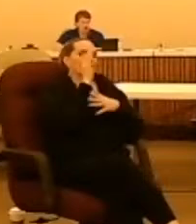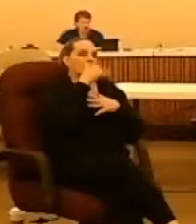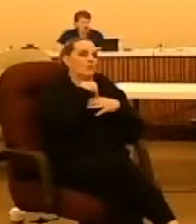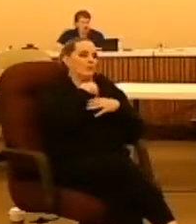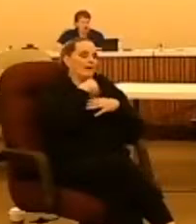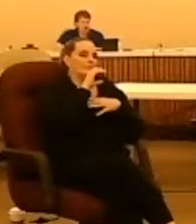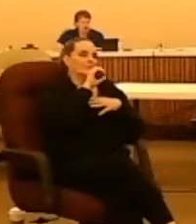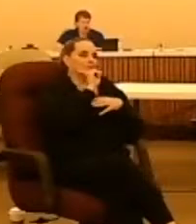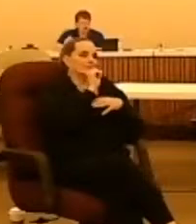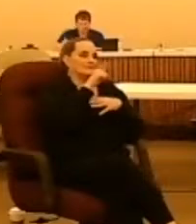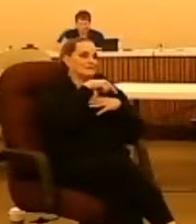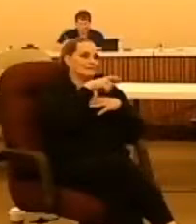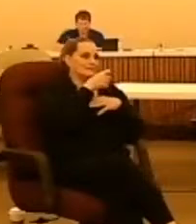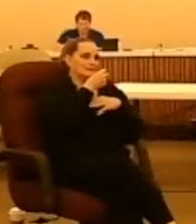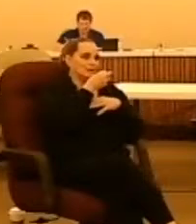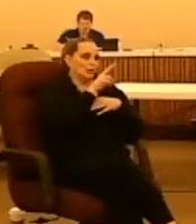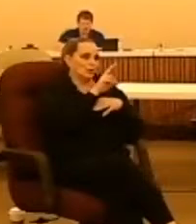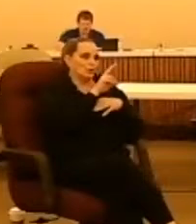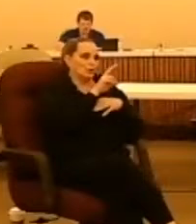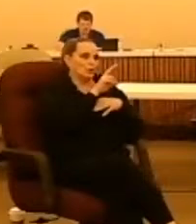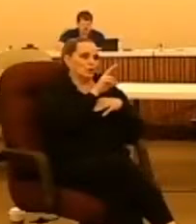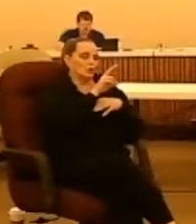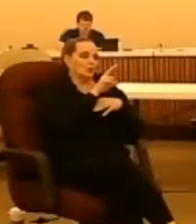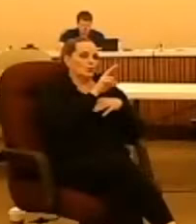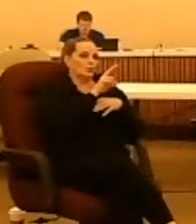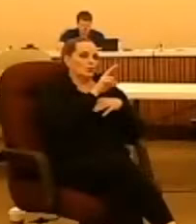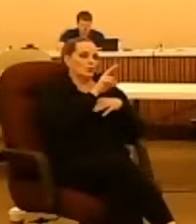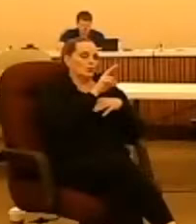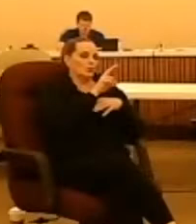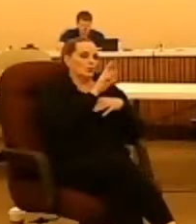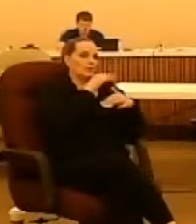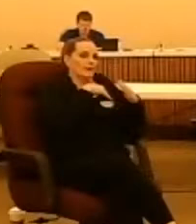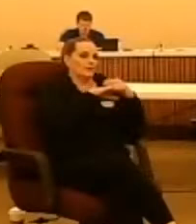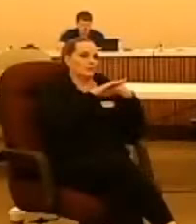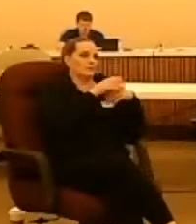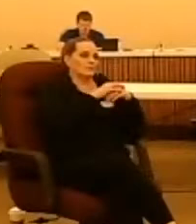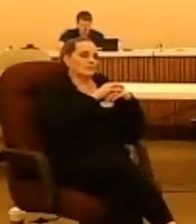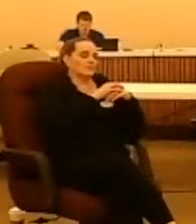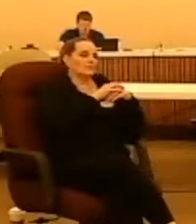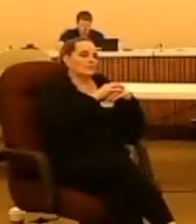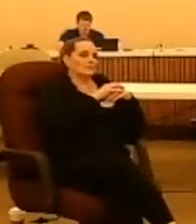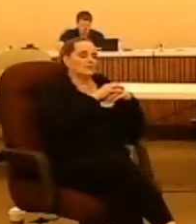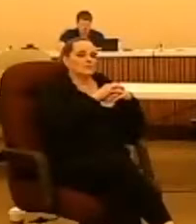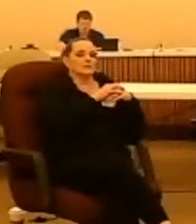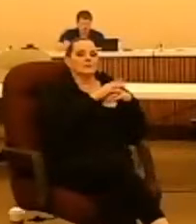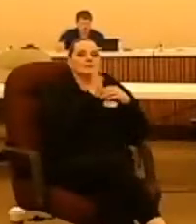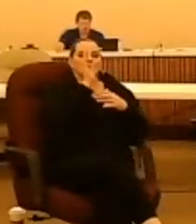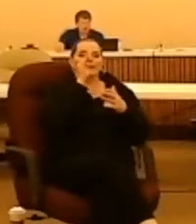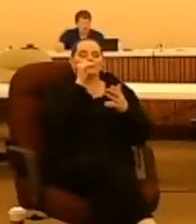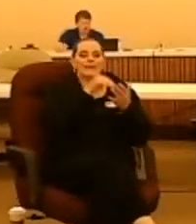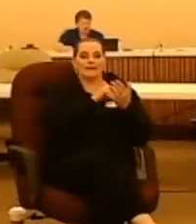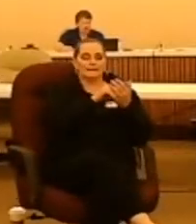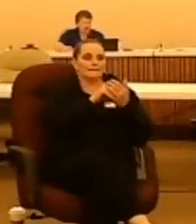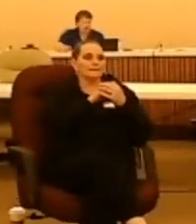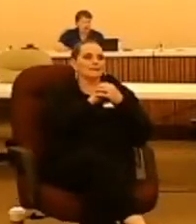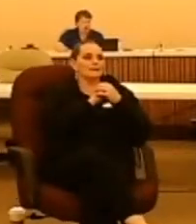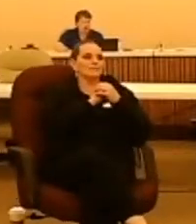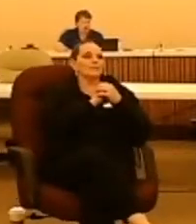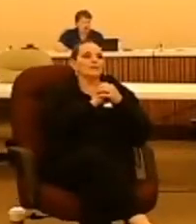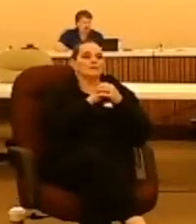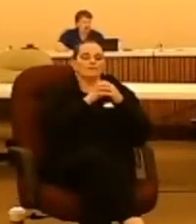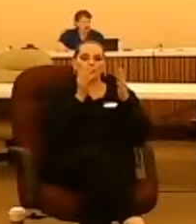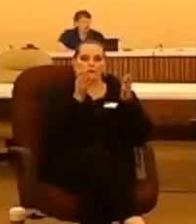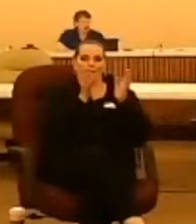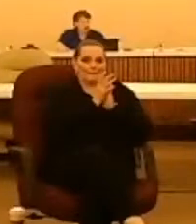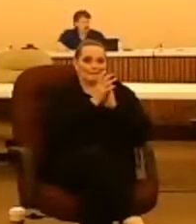based off of not having it, I'm fine with leaving it out and just, again, requesting that they